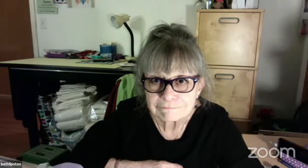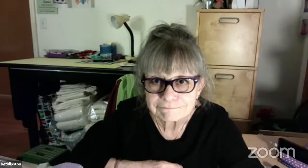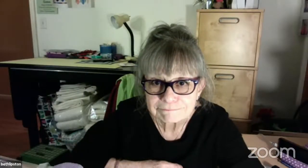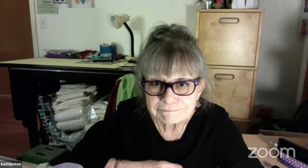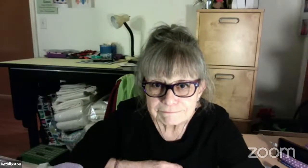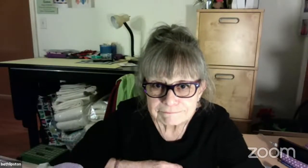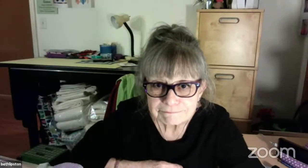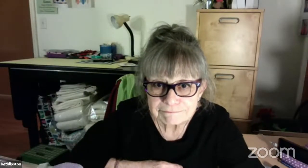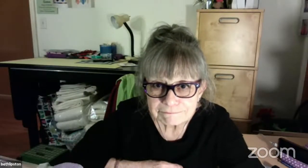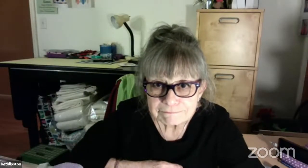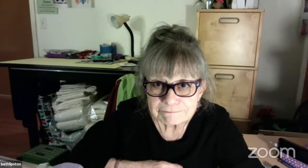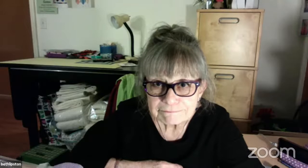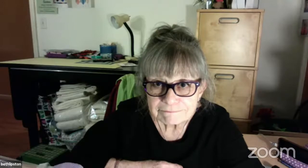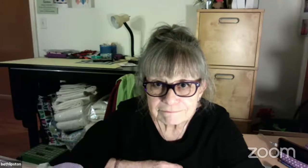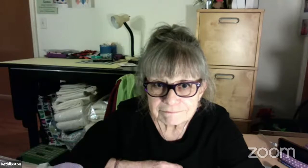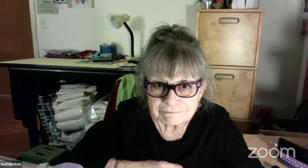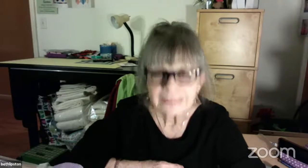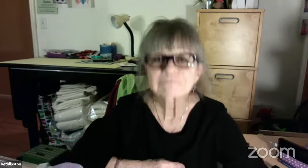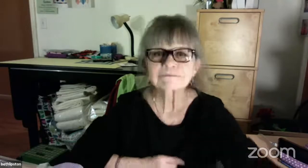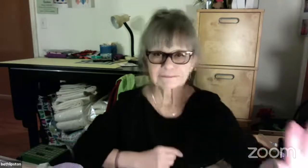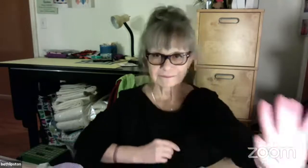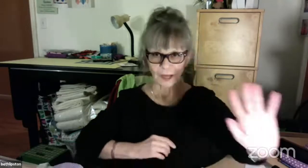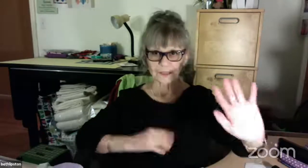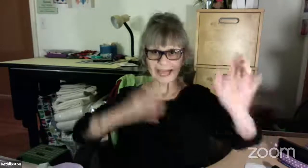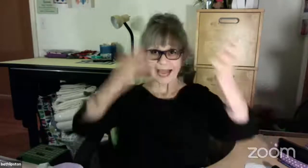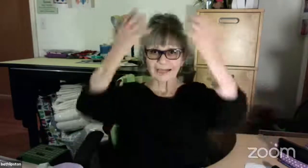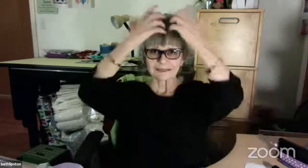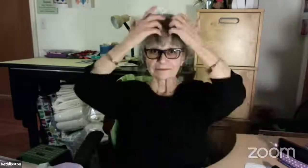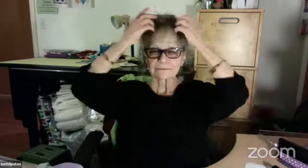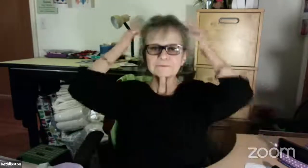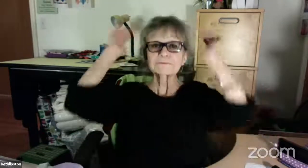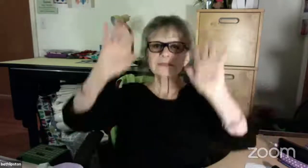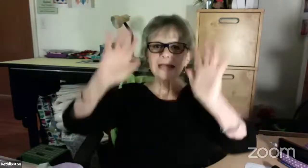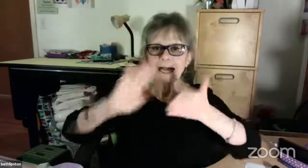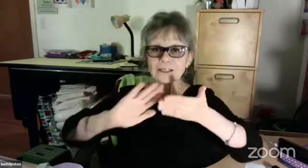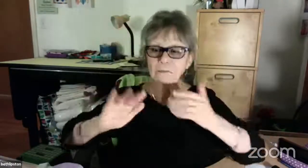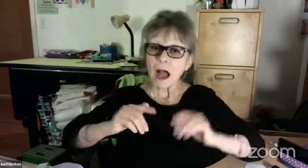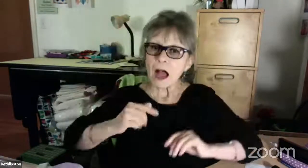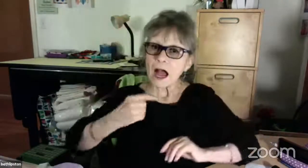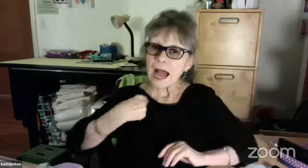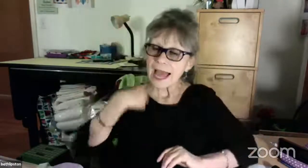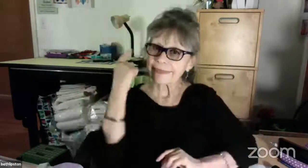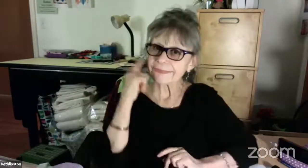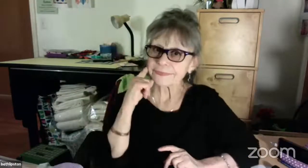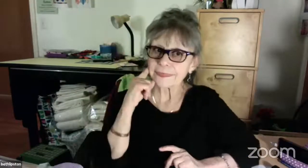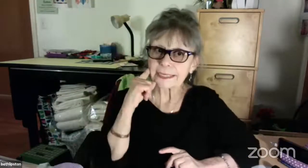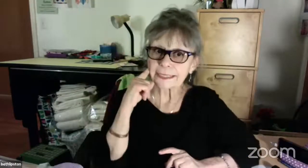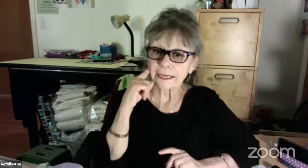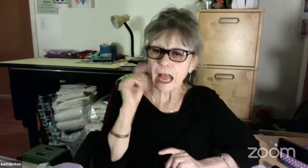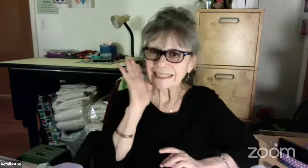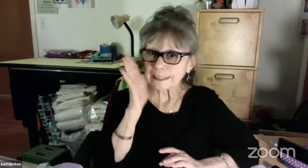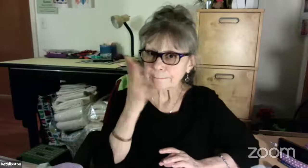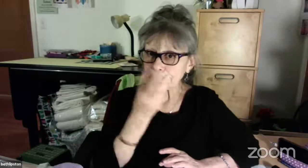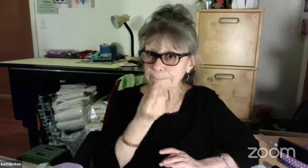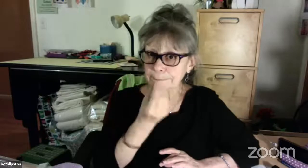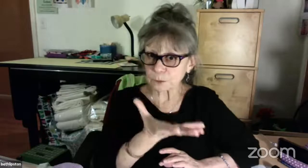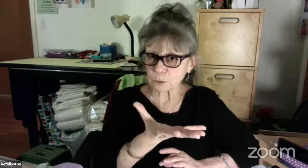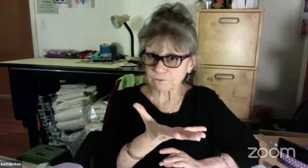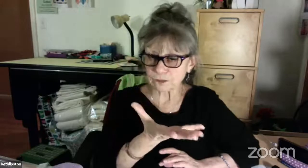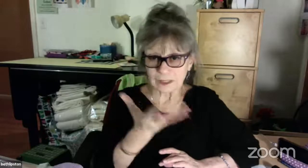again. Okay. Sorry. I think that it